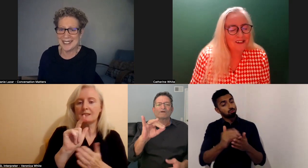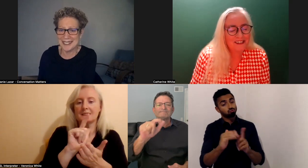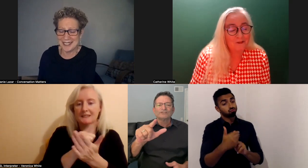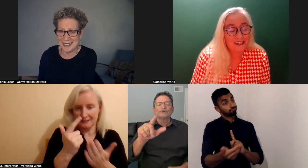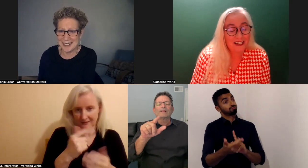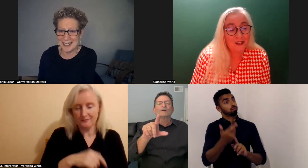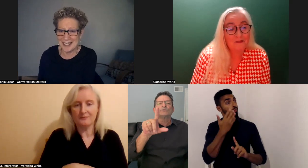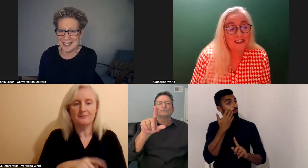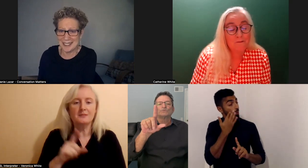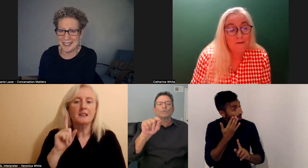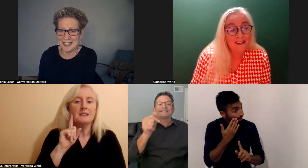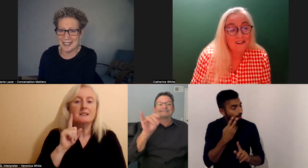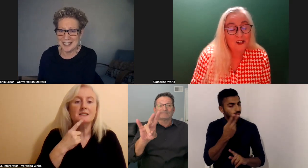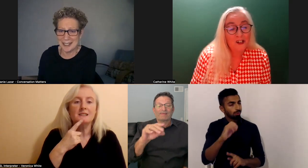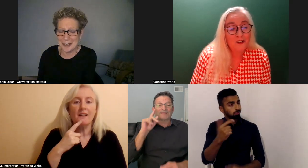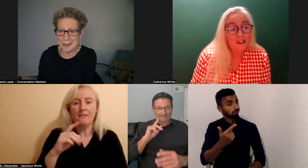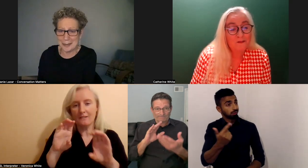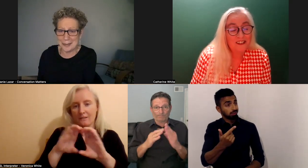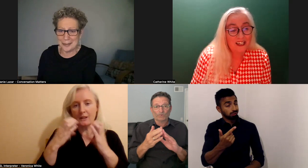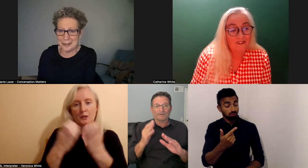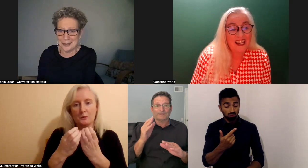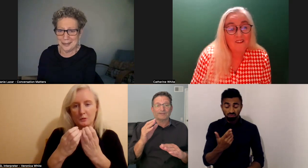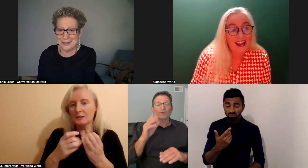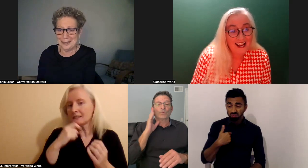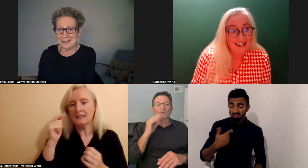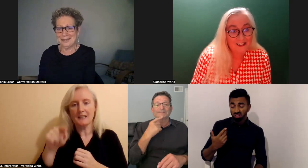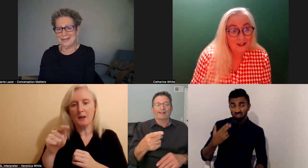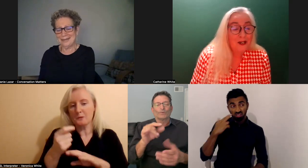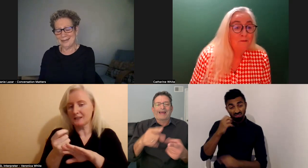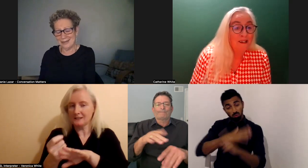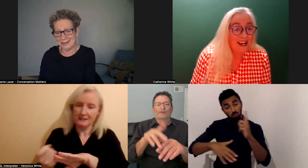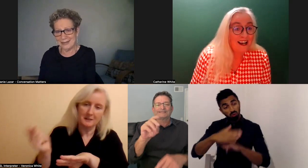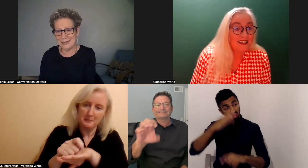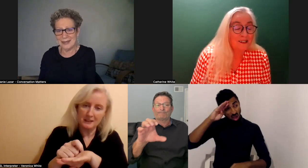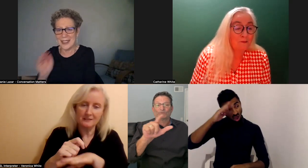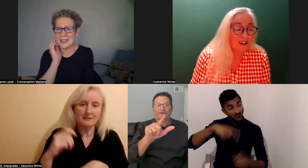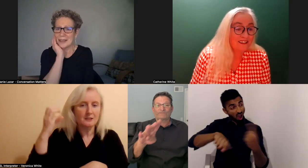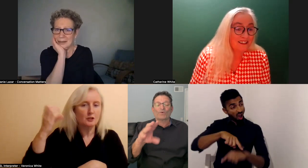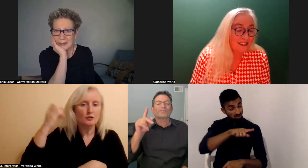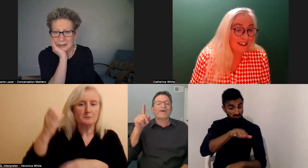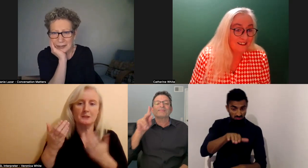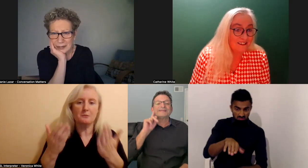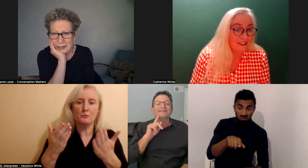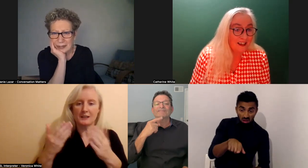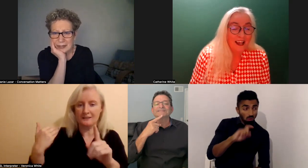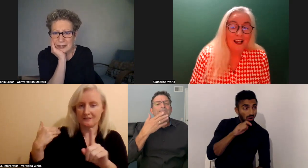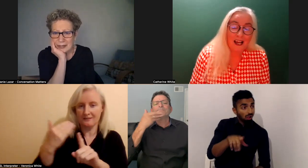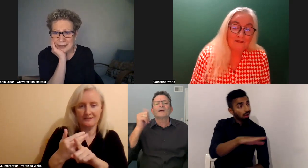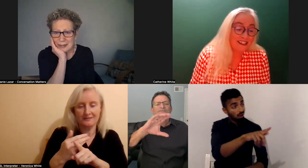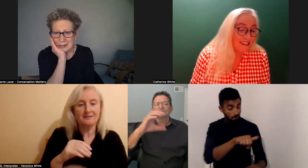deaf community will tell you it was the best Christmas gift they ever had, because President